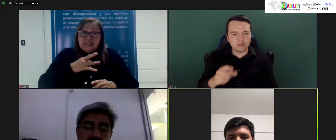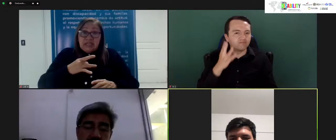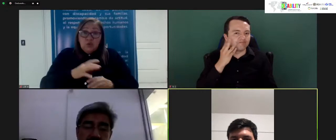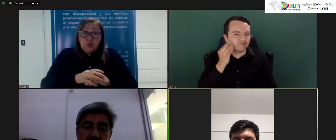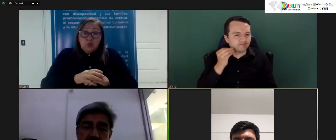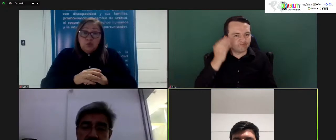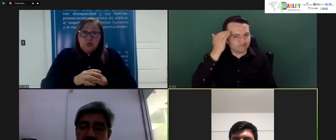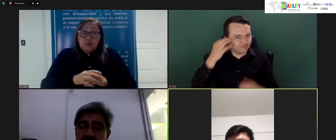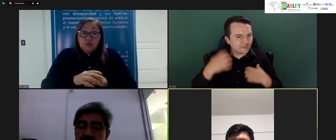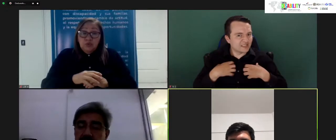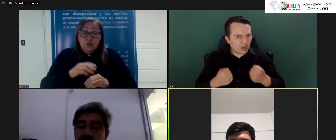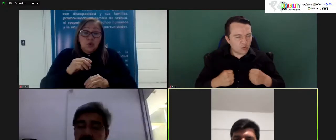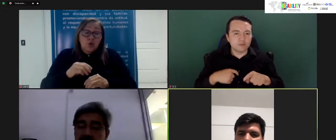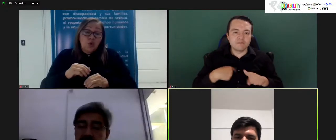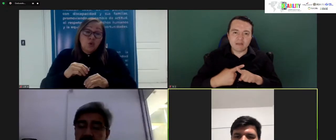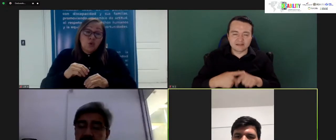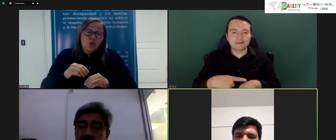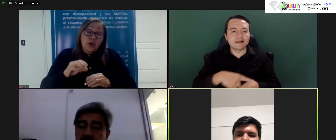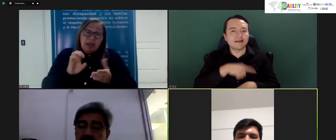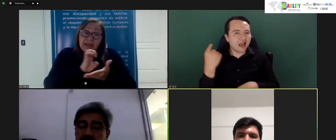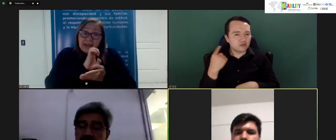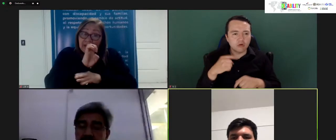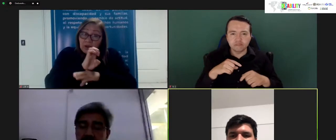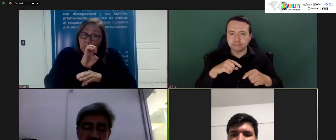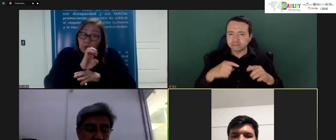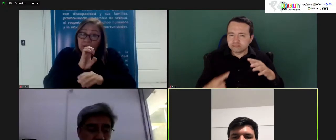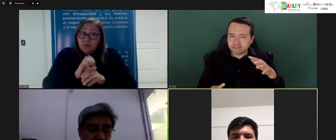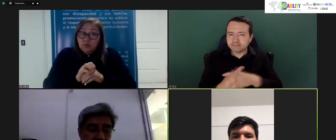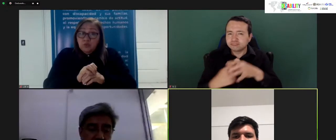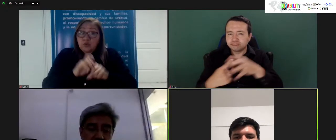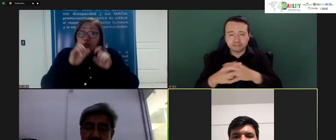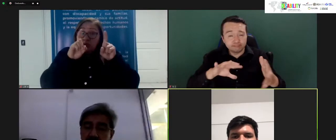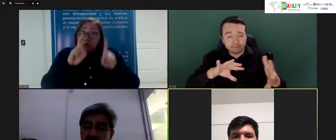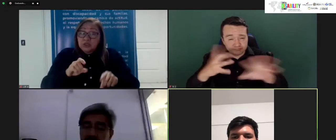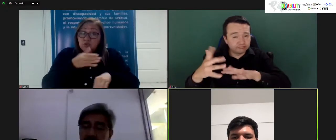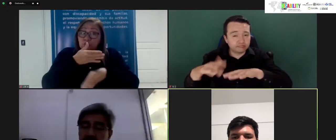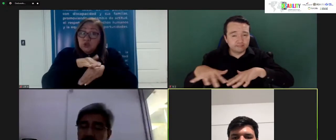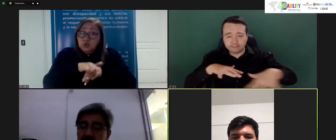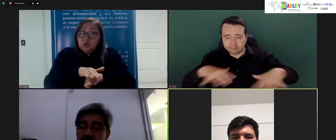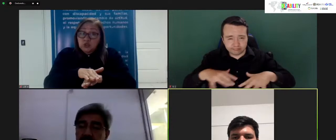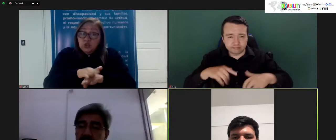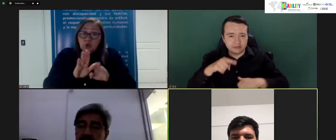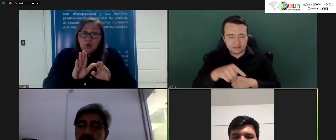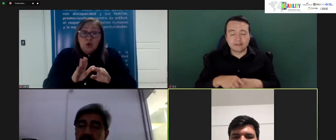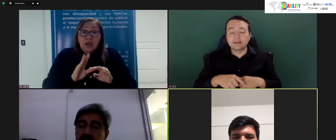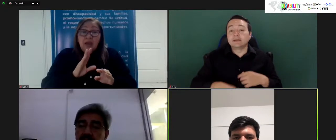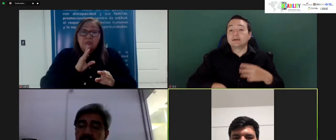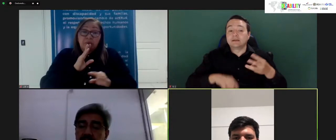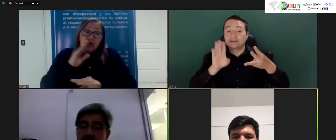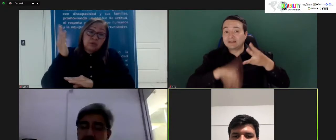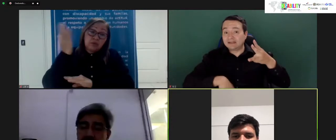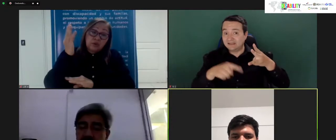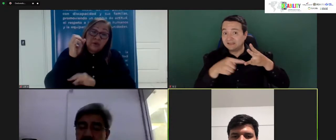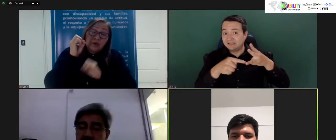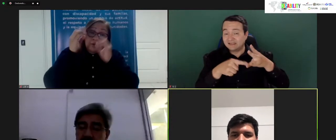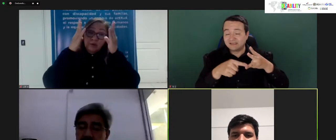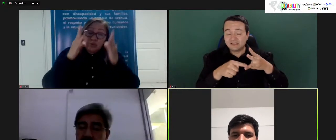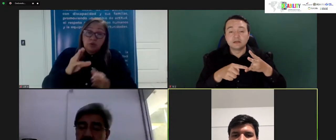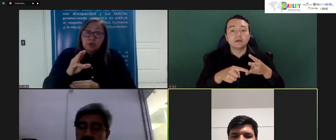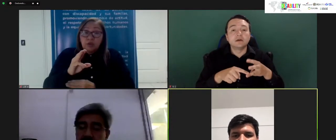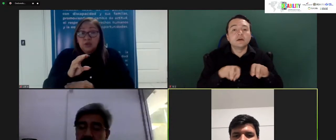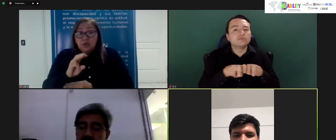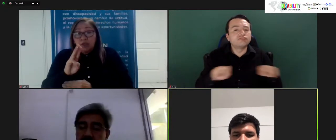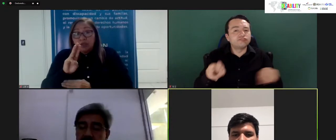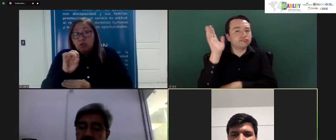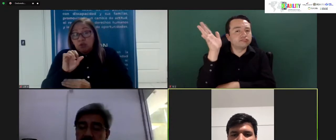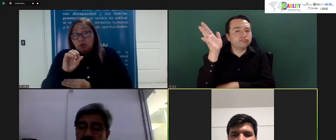in health on behalf of ecuador and finally we get a panel on inclusive education moderated